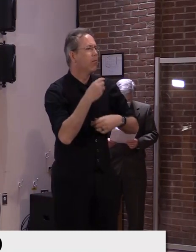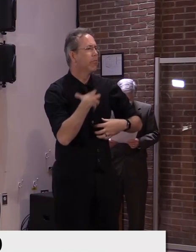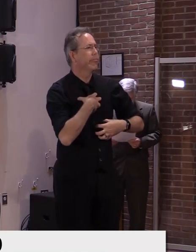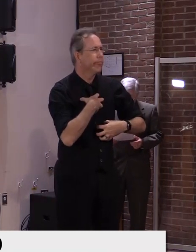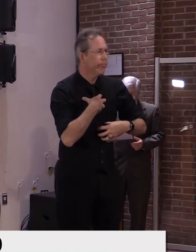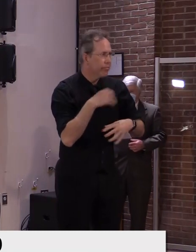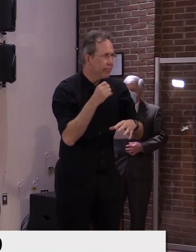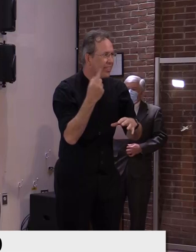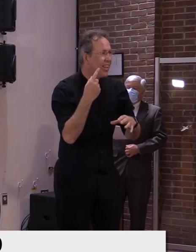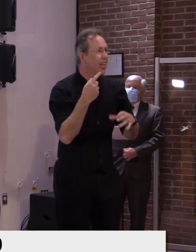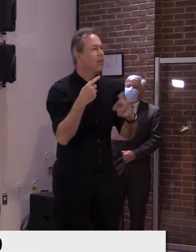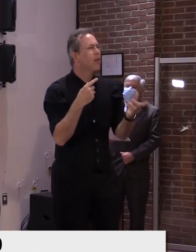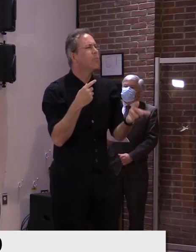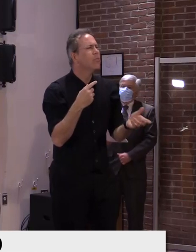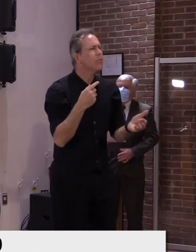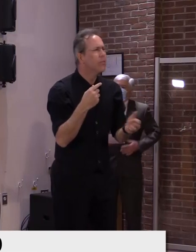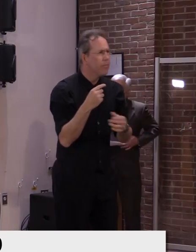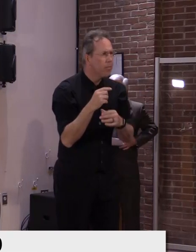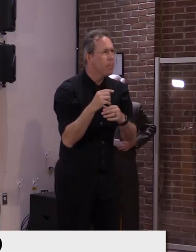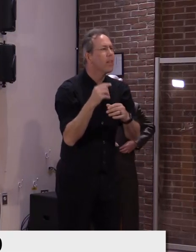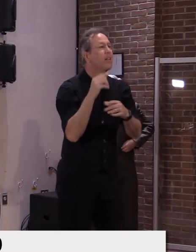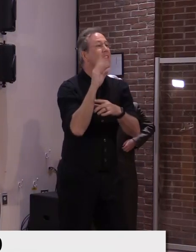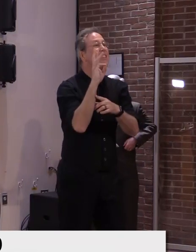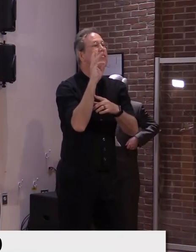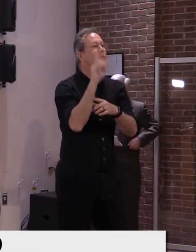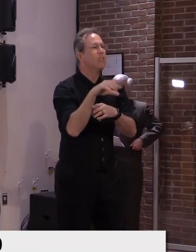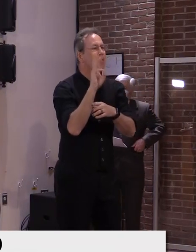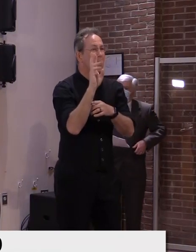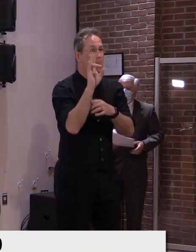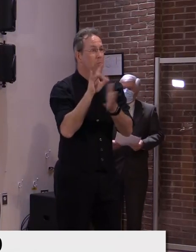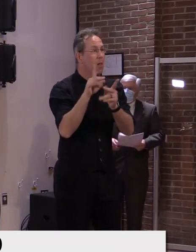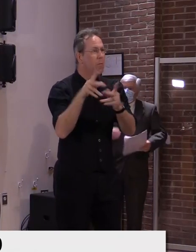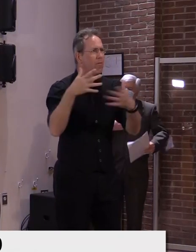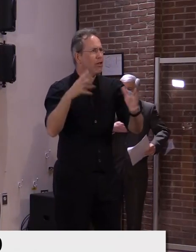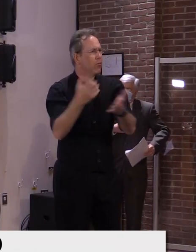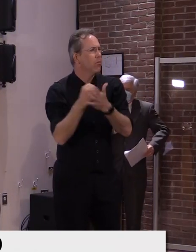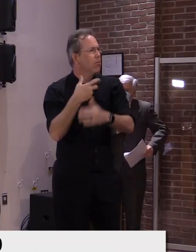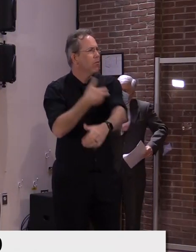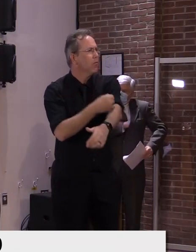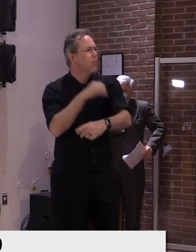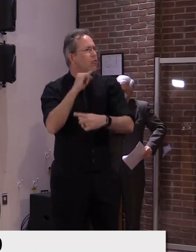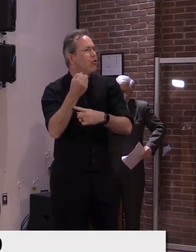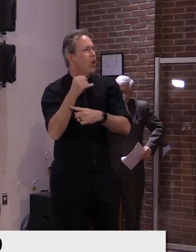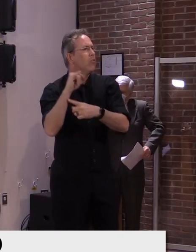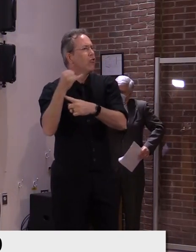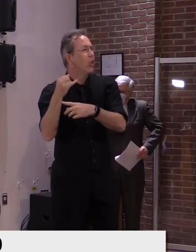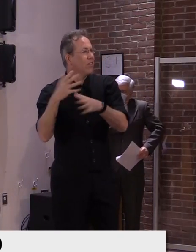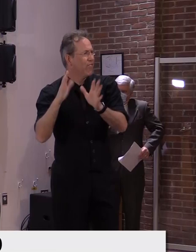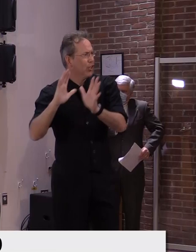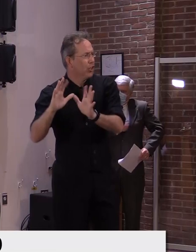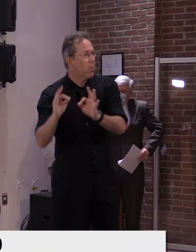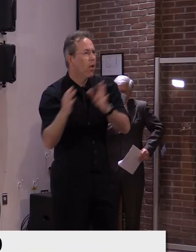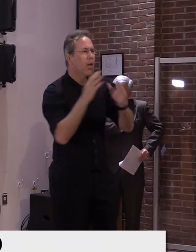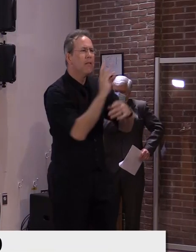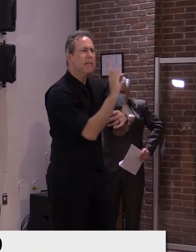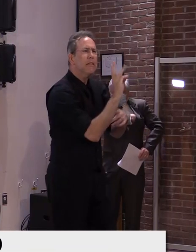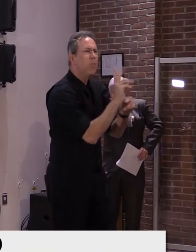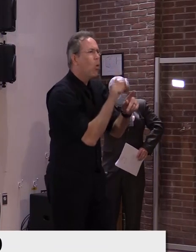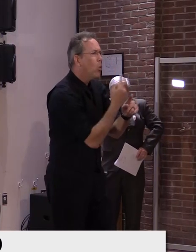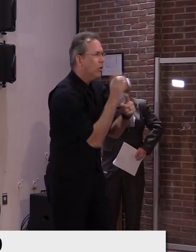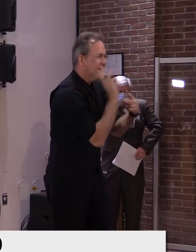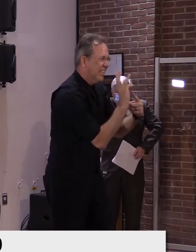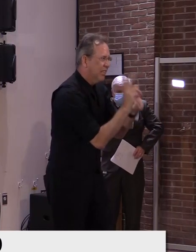I myself was happy to get it last week. Here's what we heard on the call.